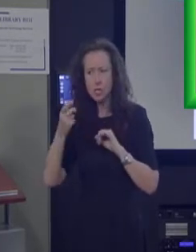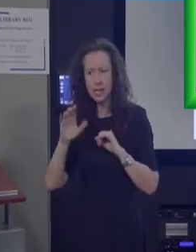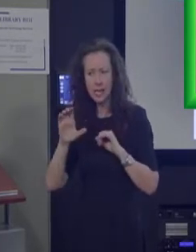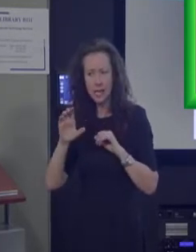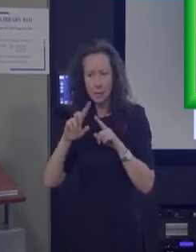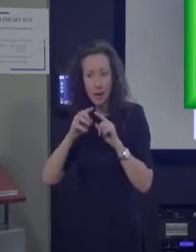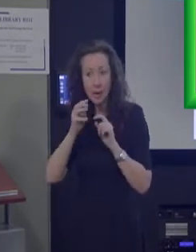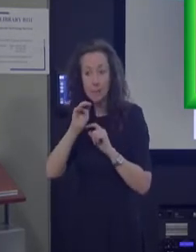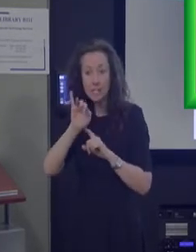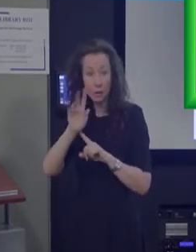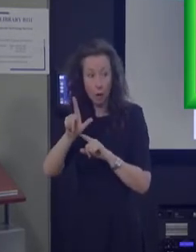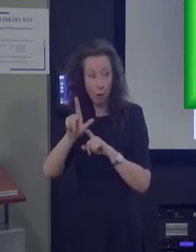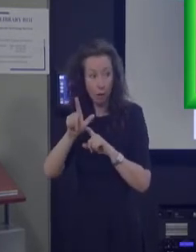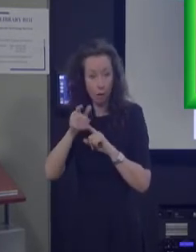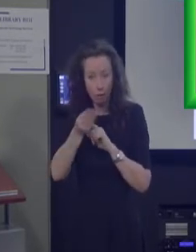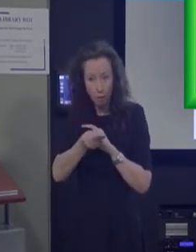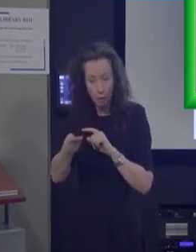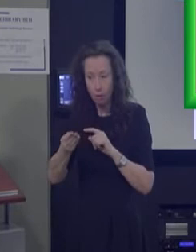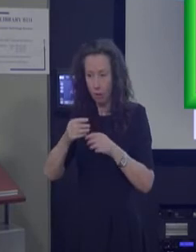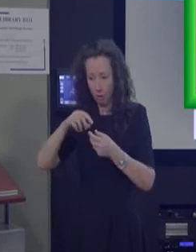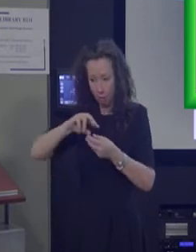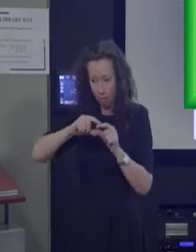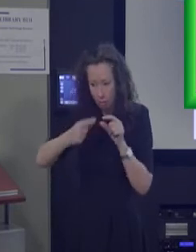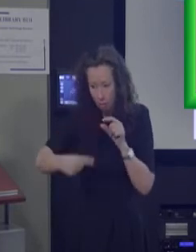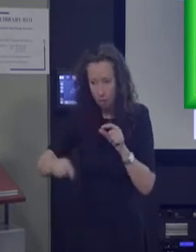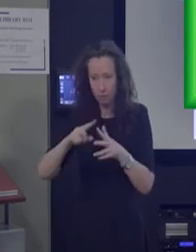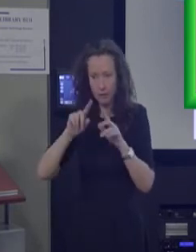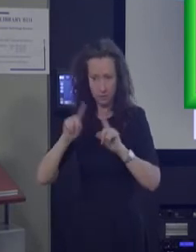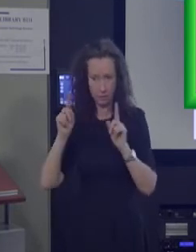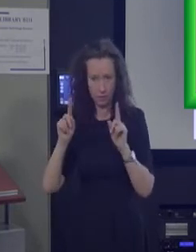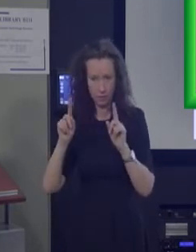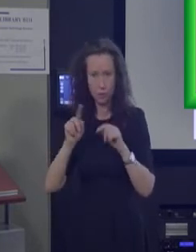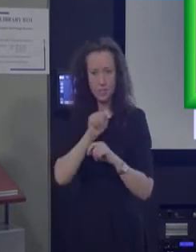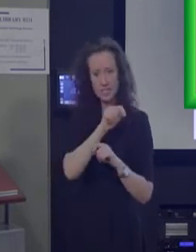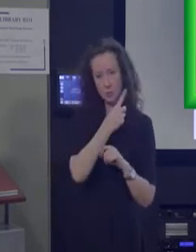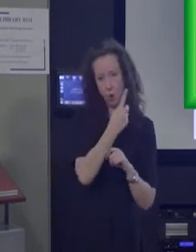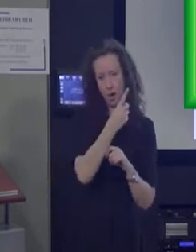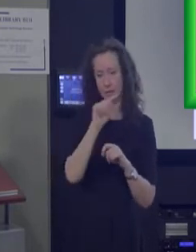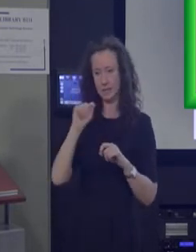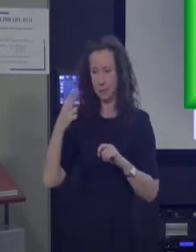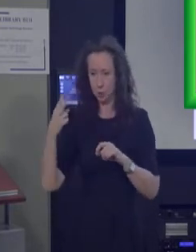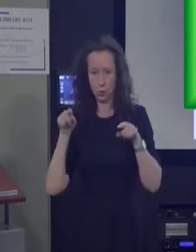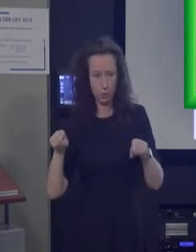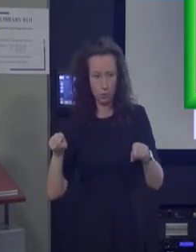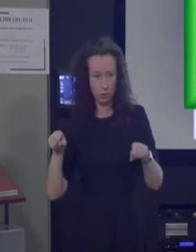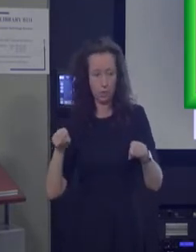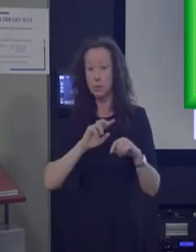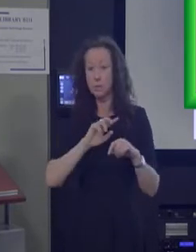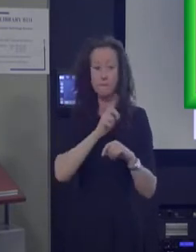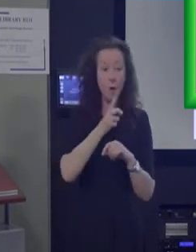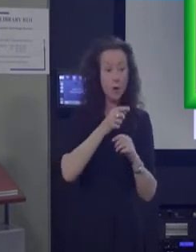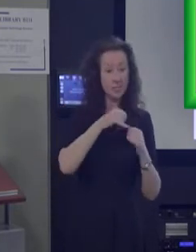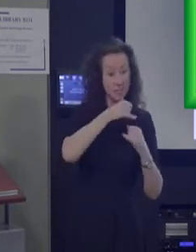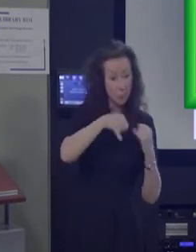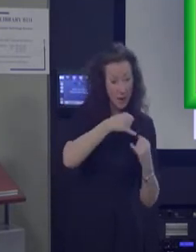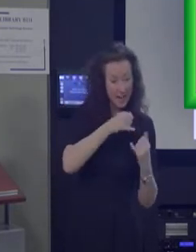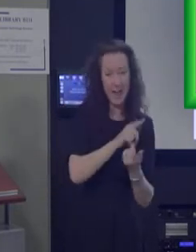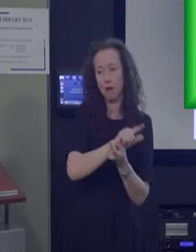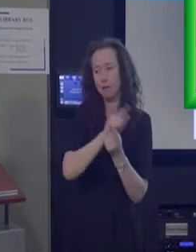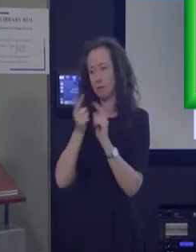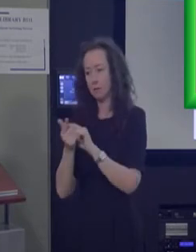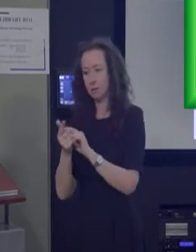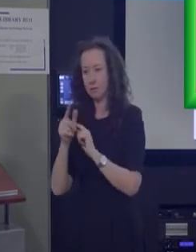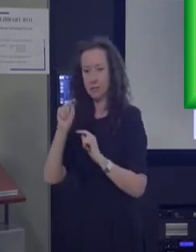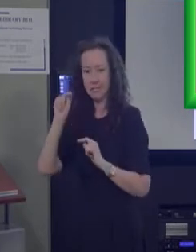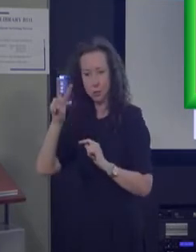And that's what these results show for T1 and T2, where if they started with springs, here they have ramps. If they started